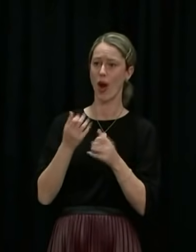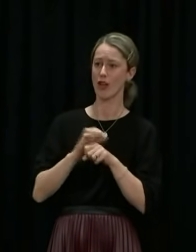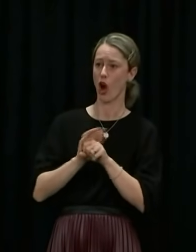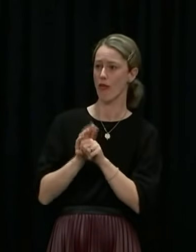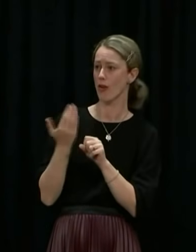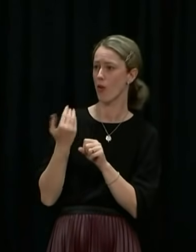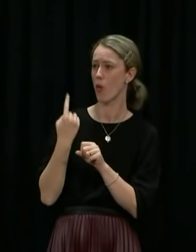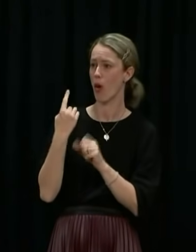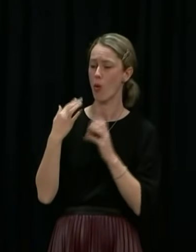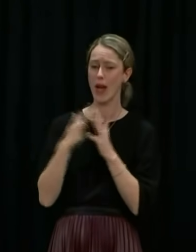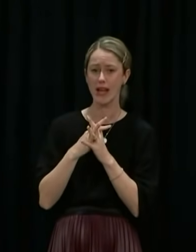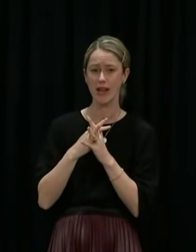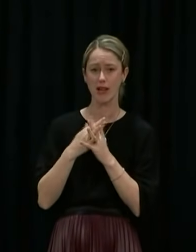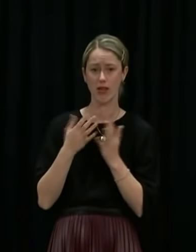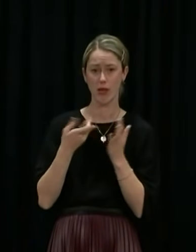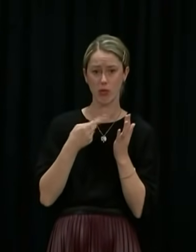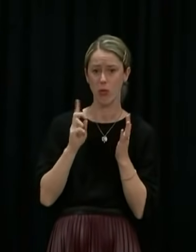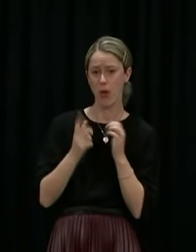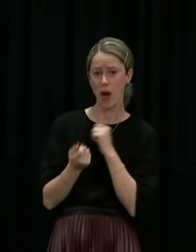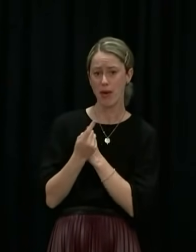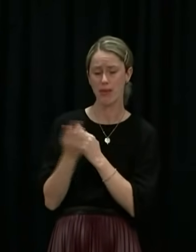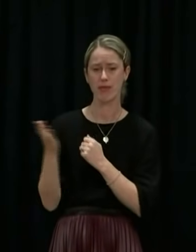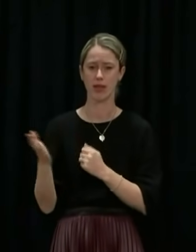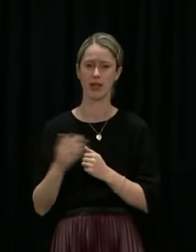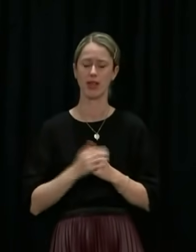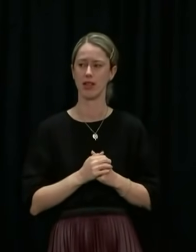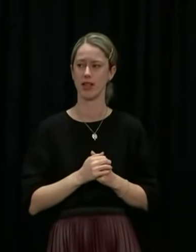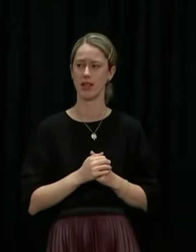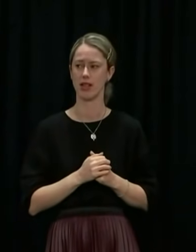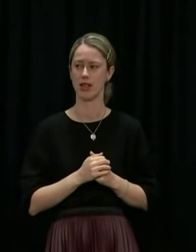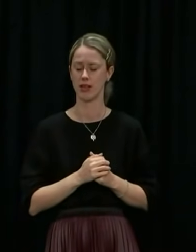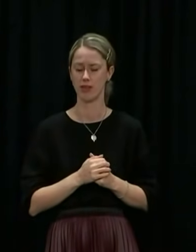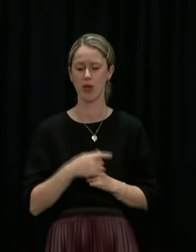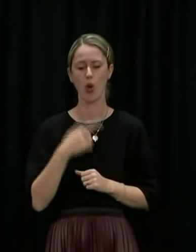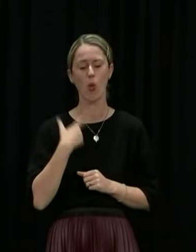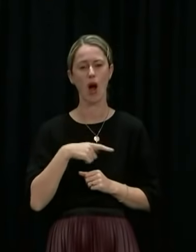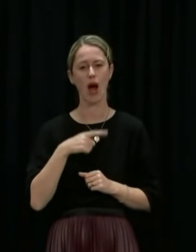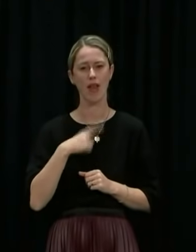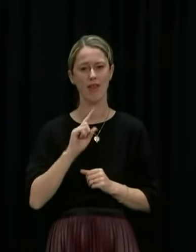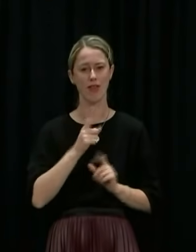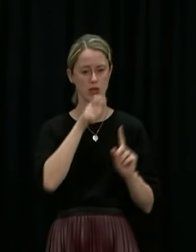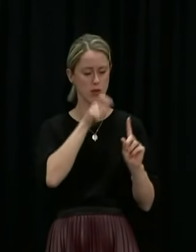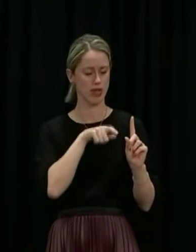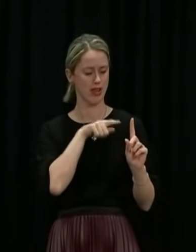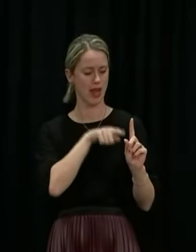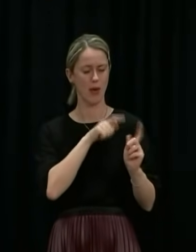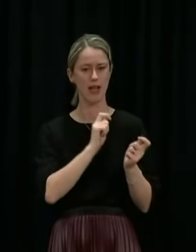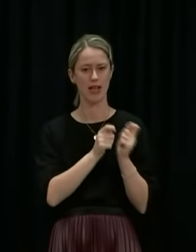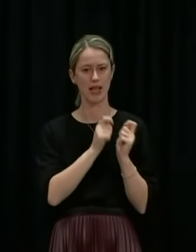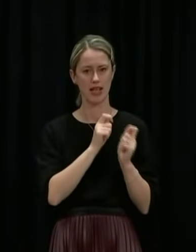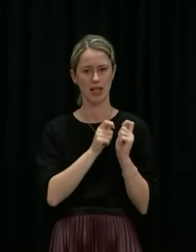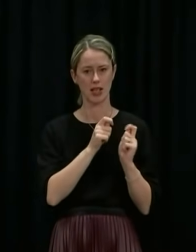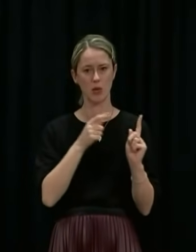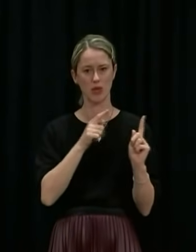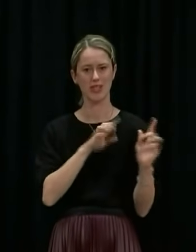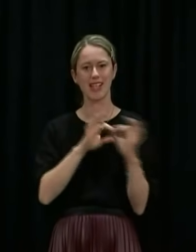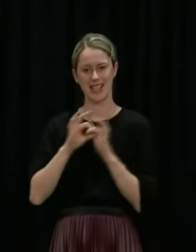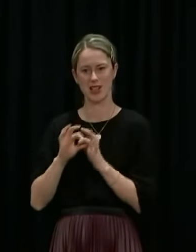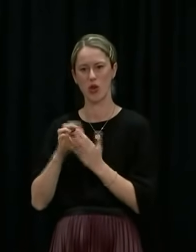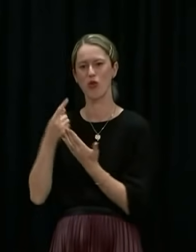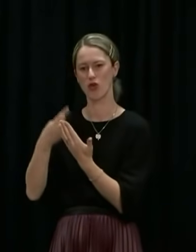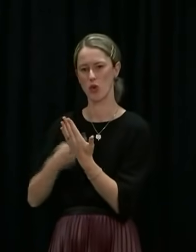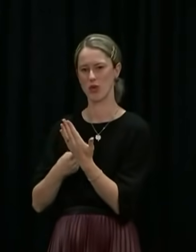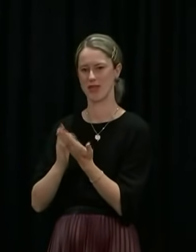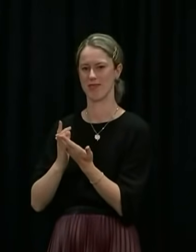last week or indeed a negative test? So my understanding is that the reason that our first case was being tested was in order to satisfy the requirements of